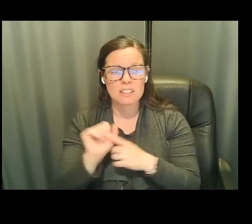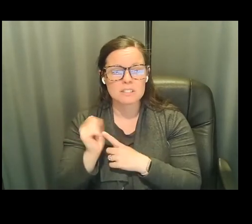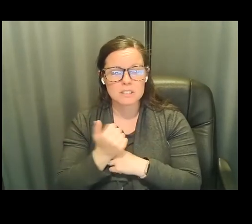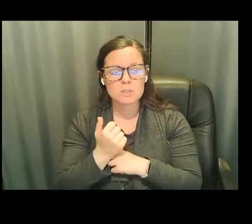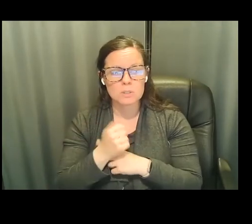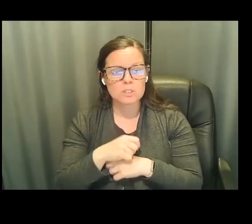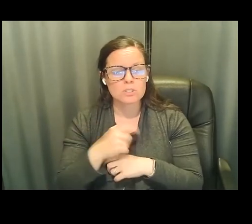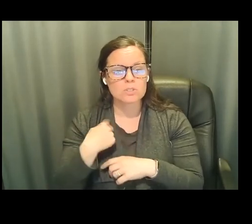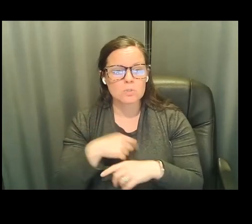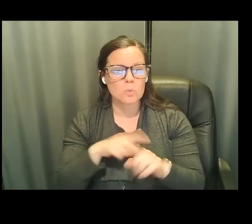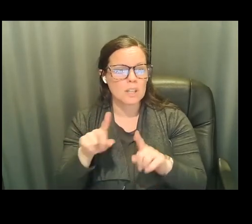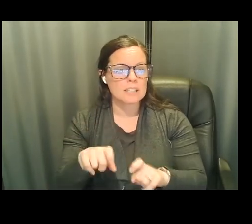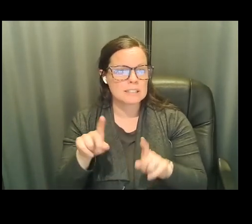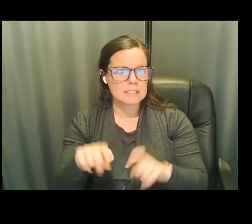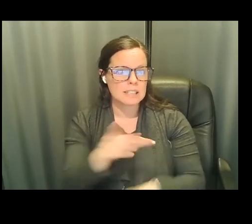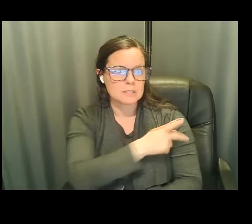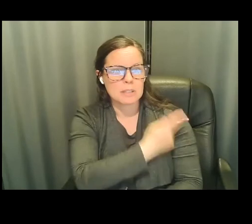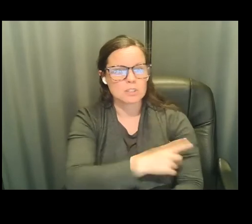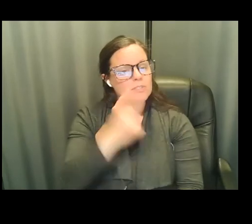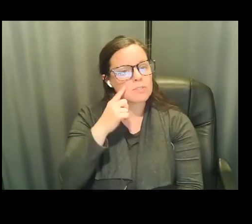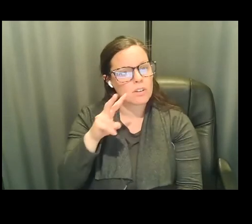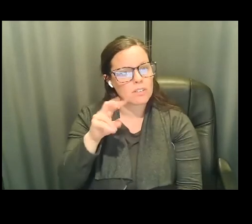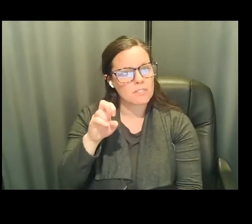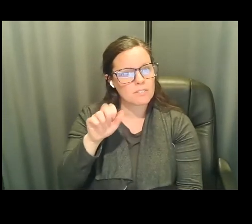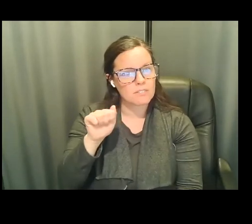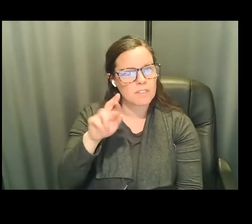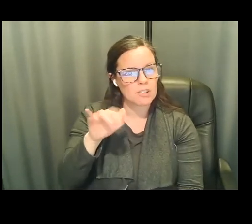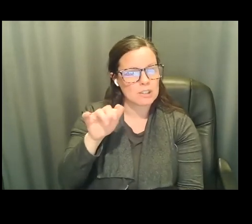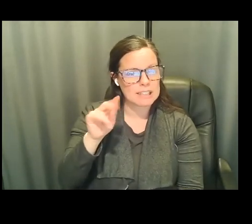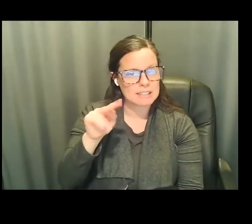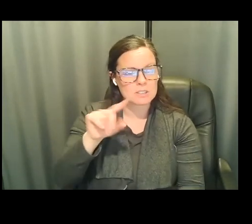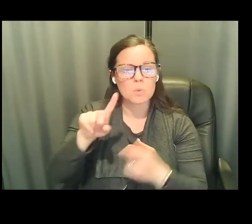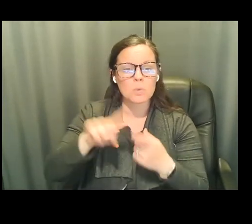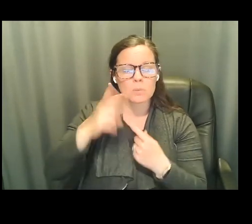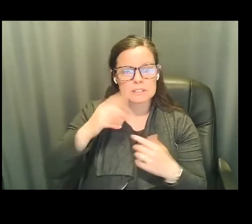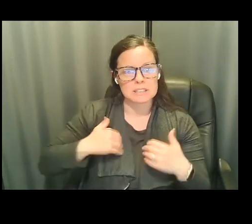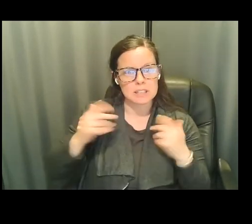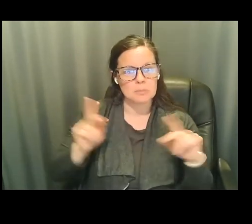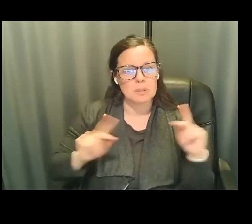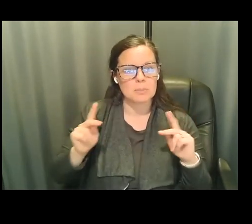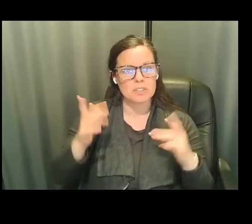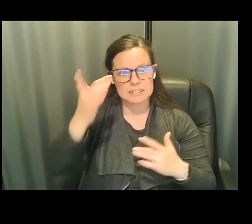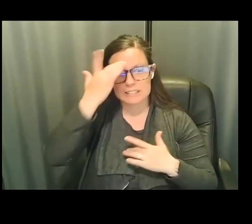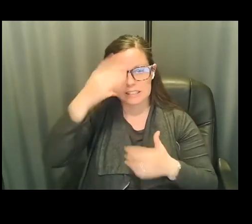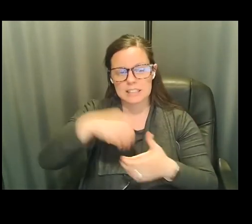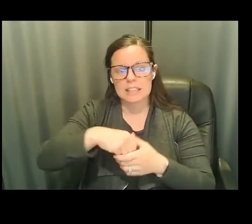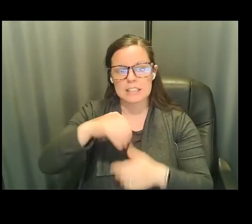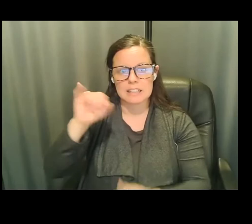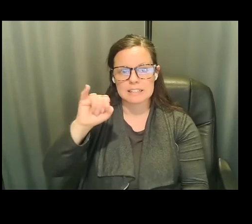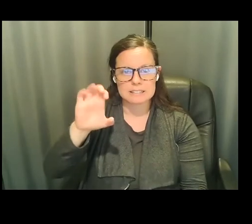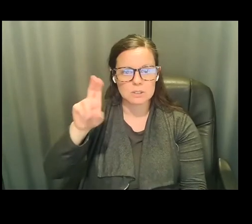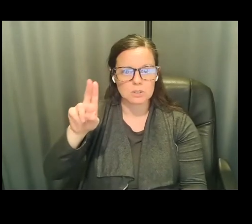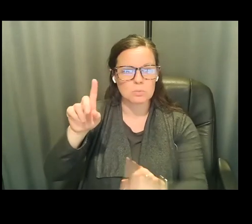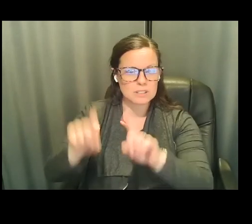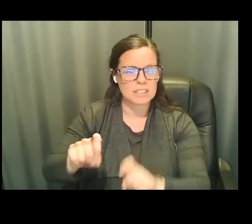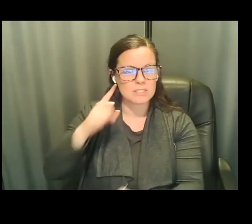we test patients for the variants. And when we see younger people very sick in the intensive care unit, we also test them for the variants. And